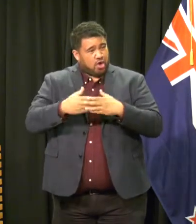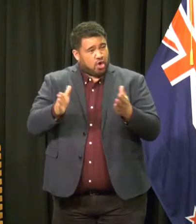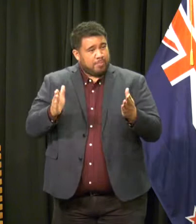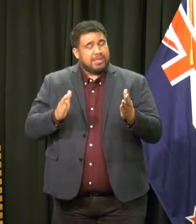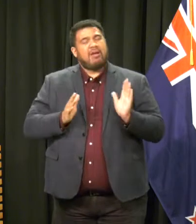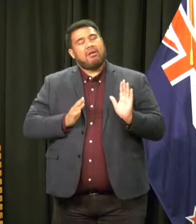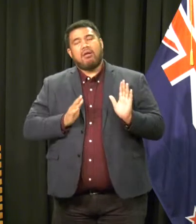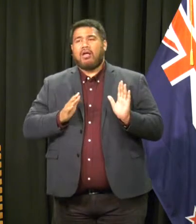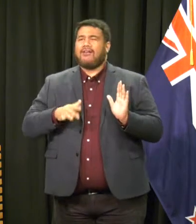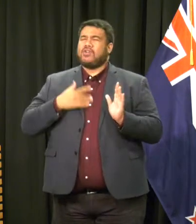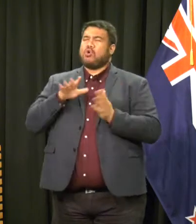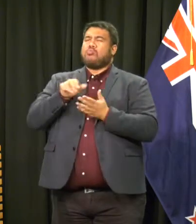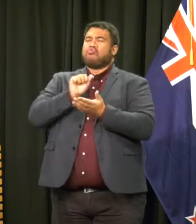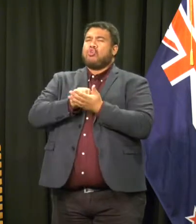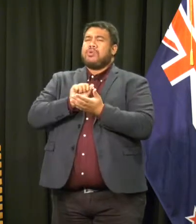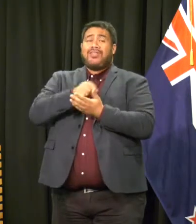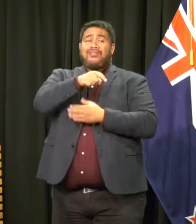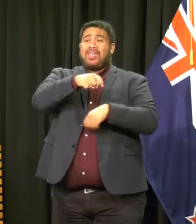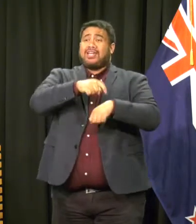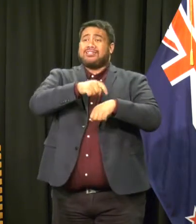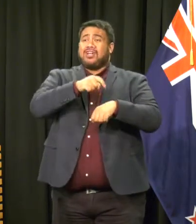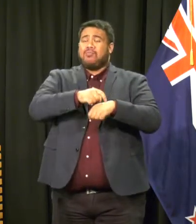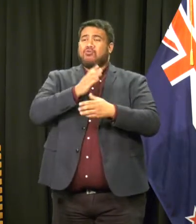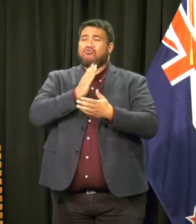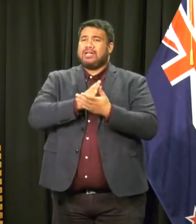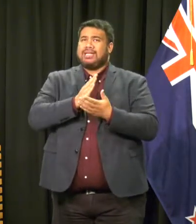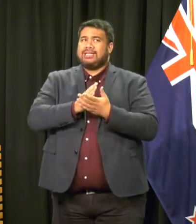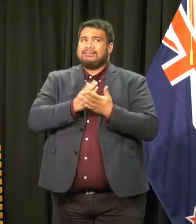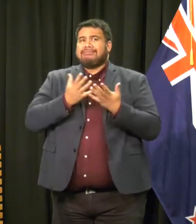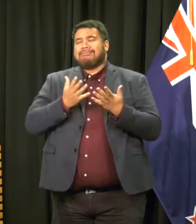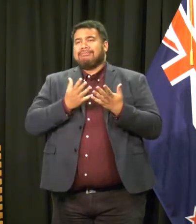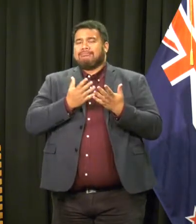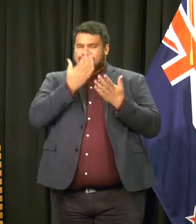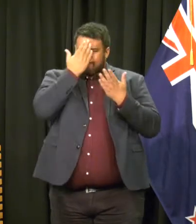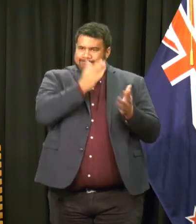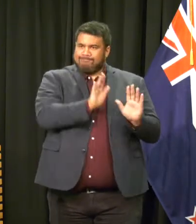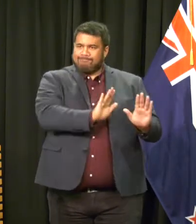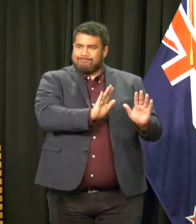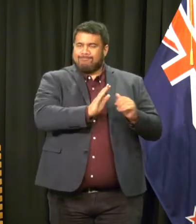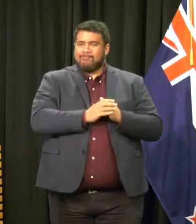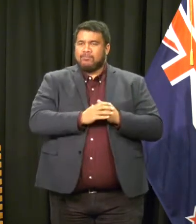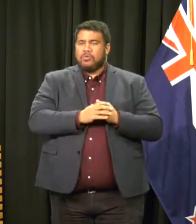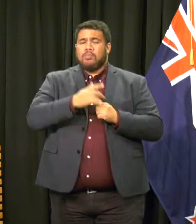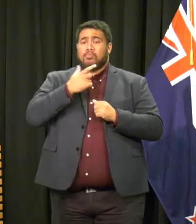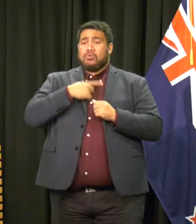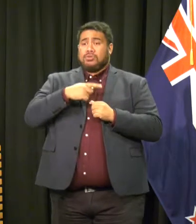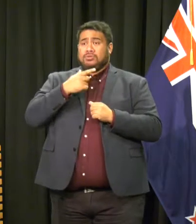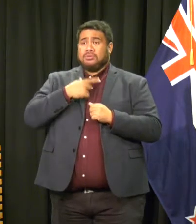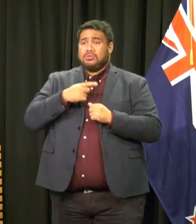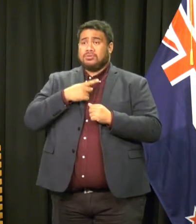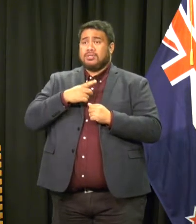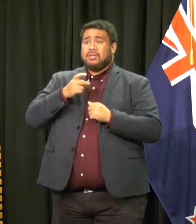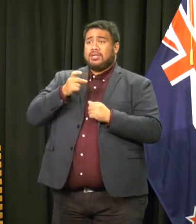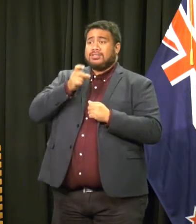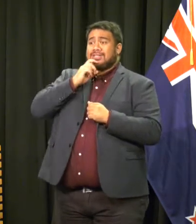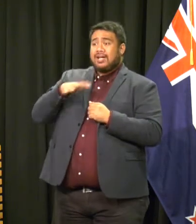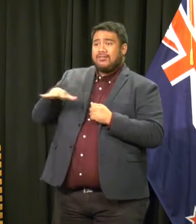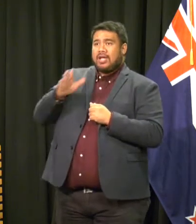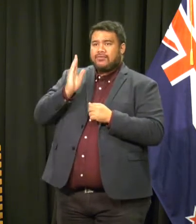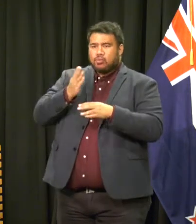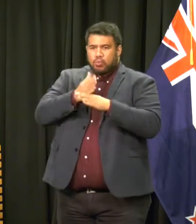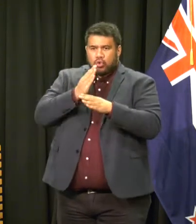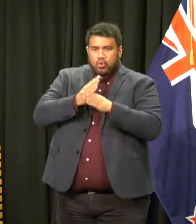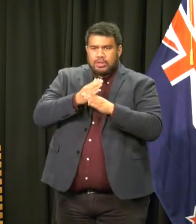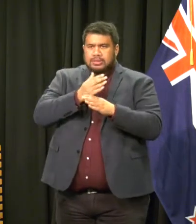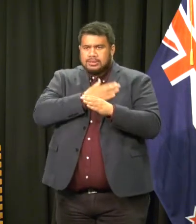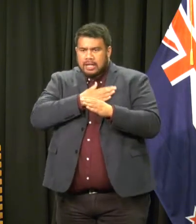that at that point of re-entry, keeping in mind there will be quite a bit of time as work is done to safely actually